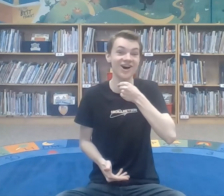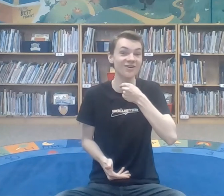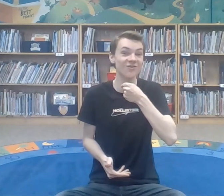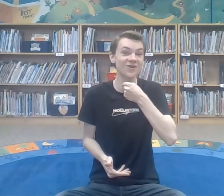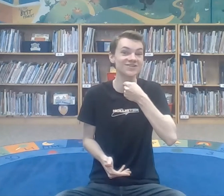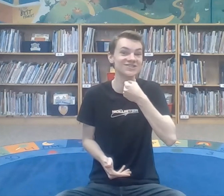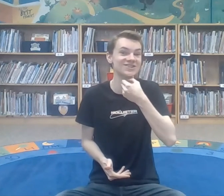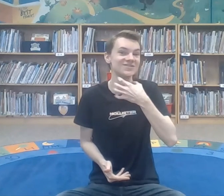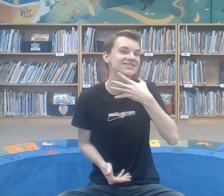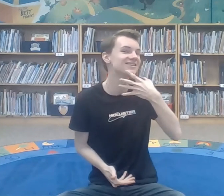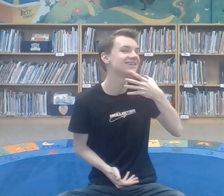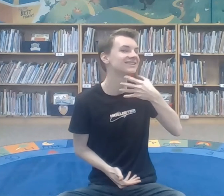lot of orange juice.